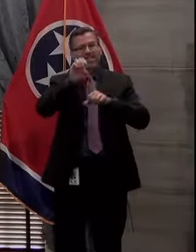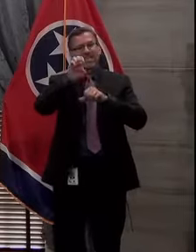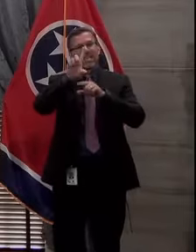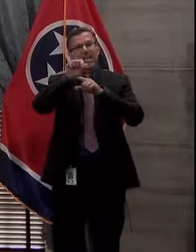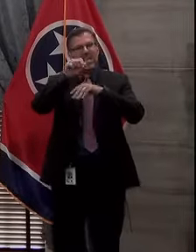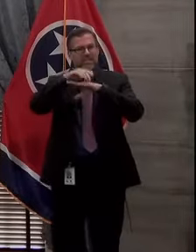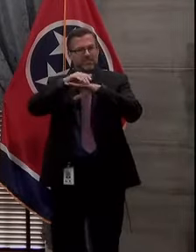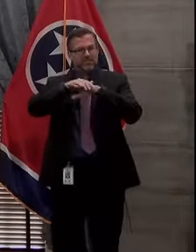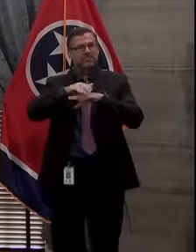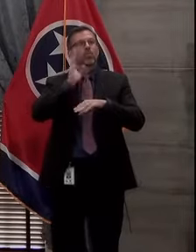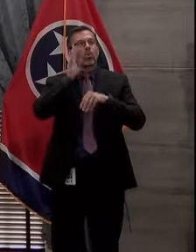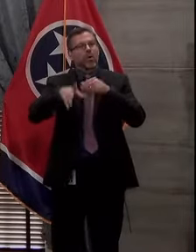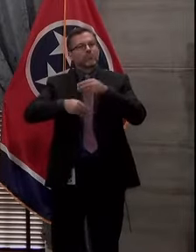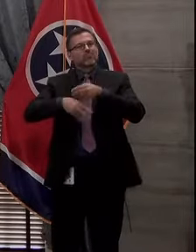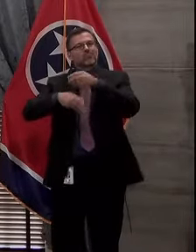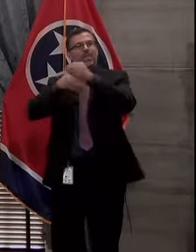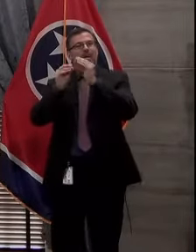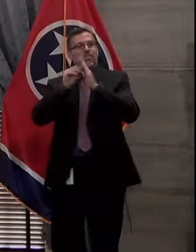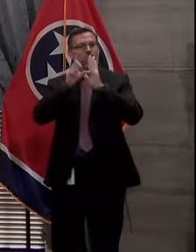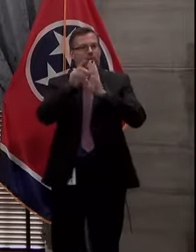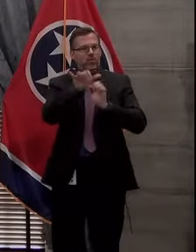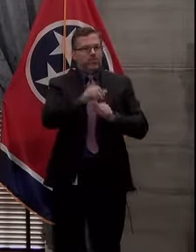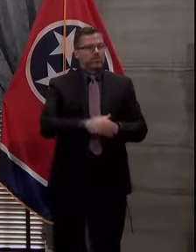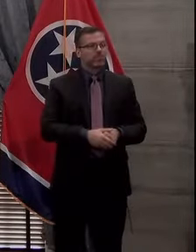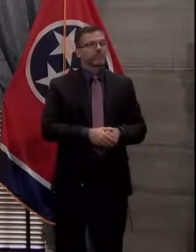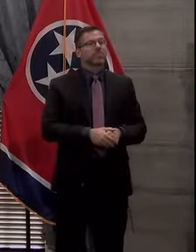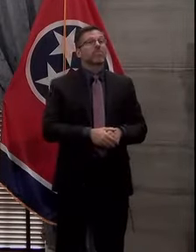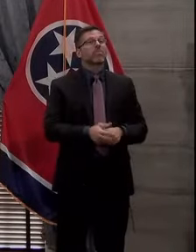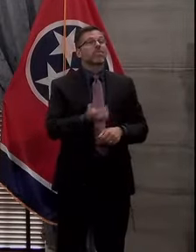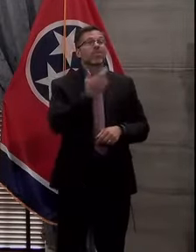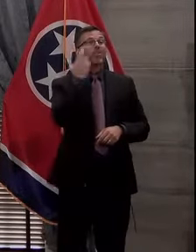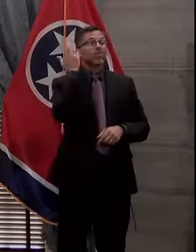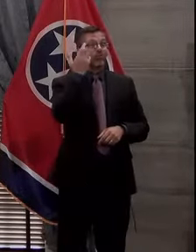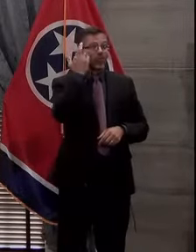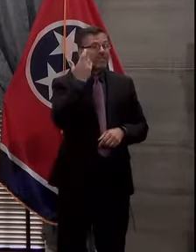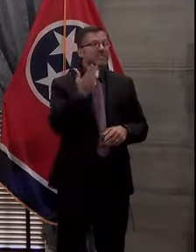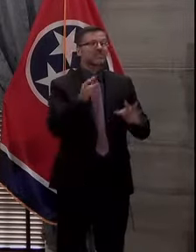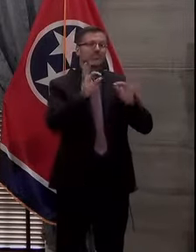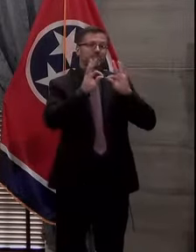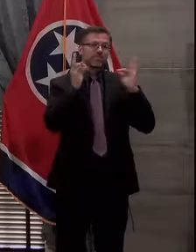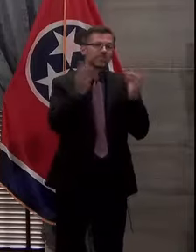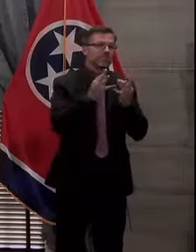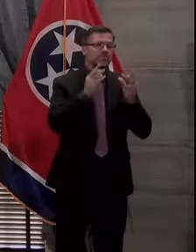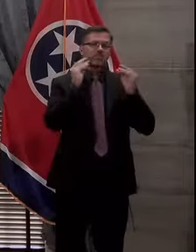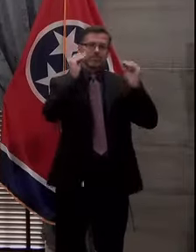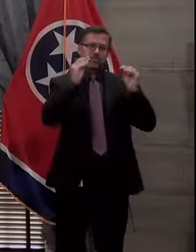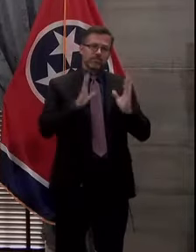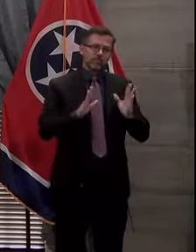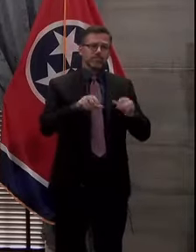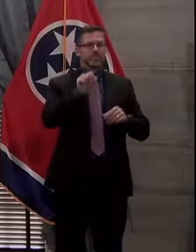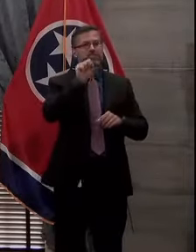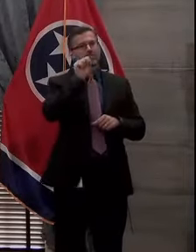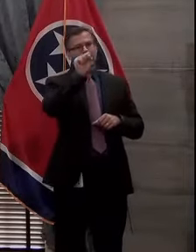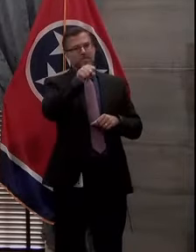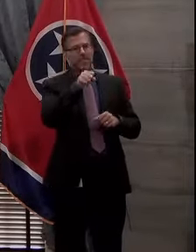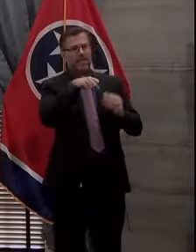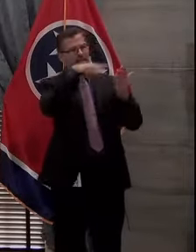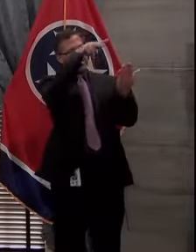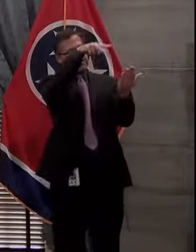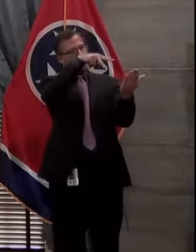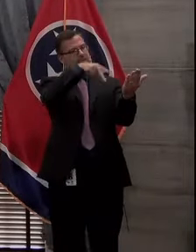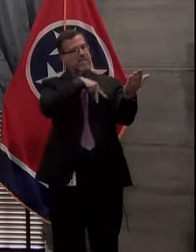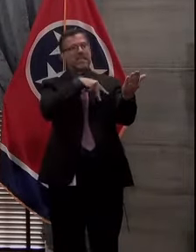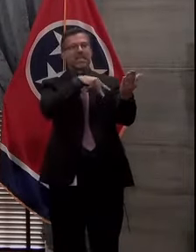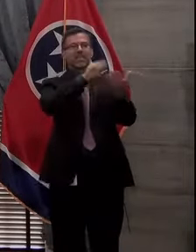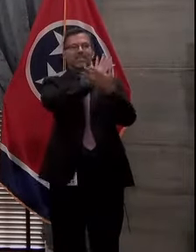additional content areas added. And again, that is so families and educators are able to see an entire school year of instruction on